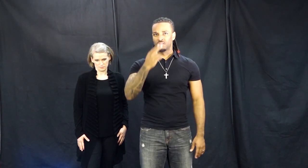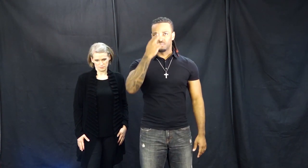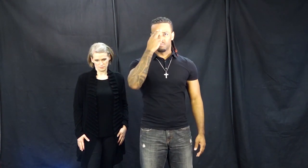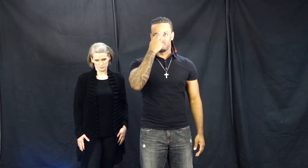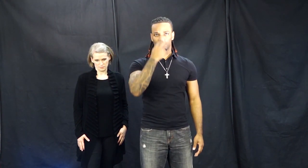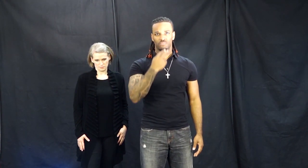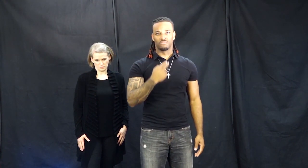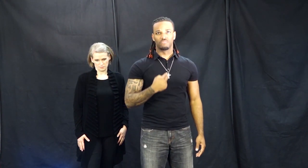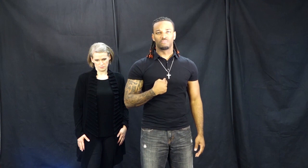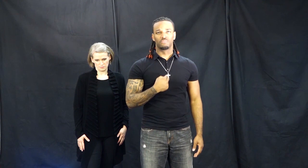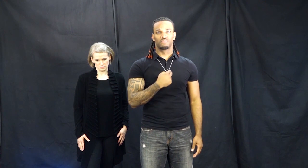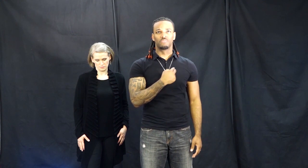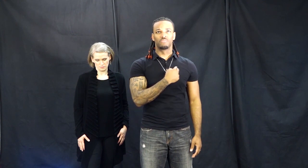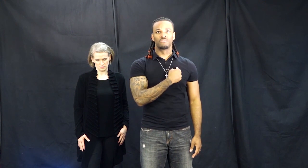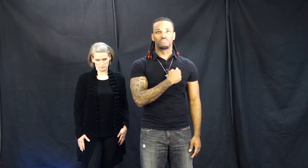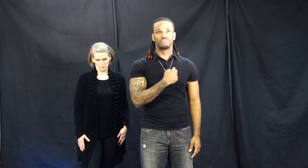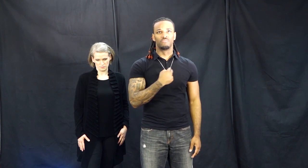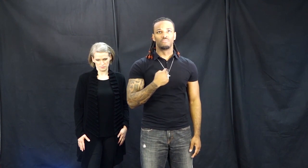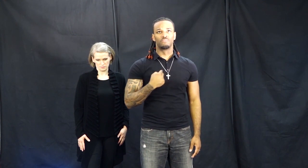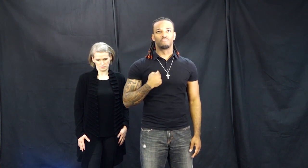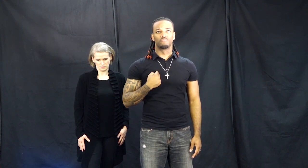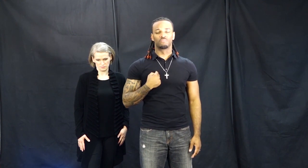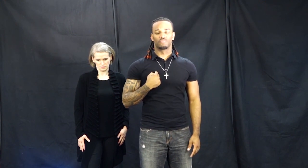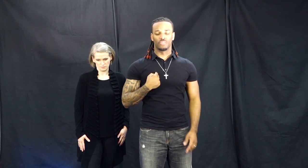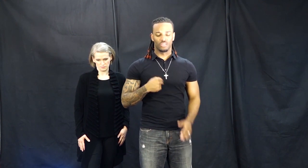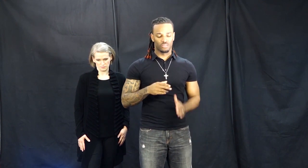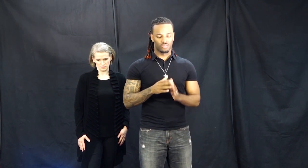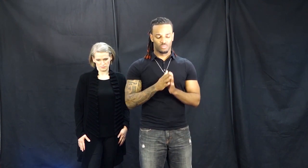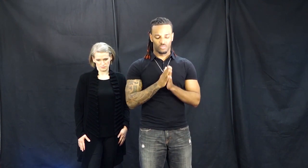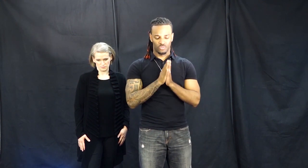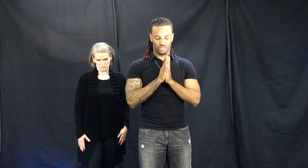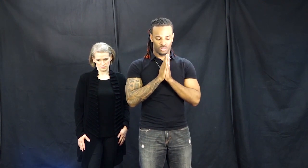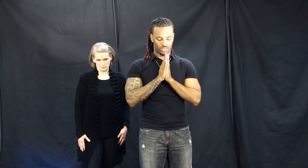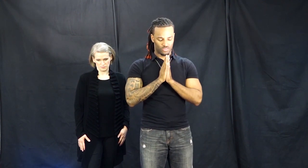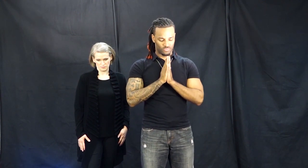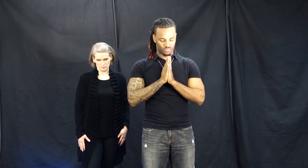sign of the cross at the door, and I pray.